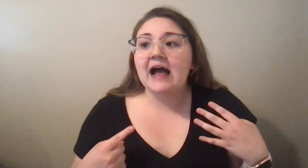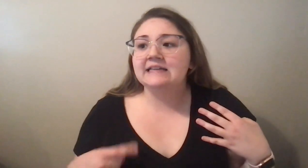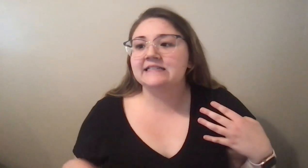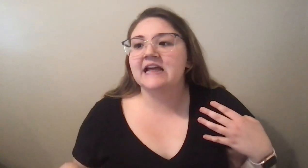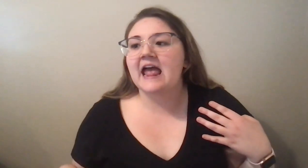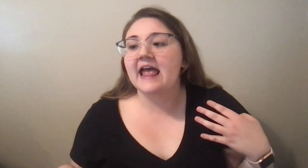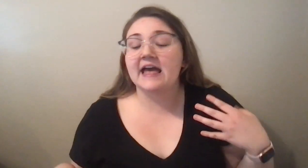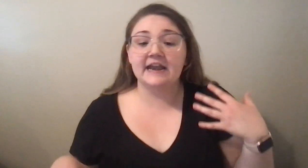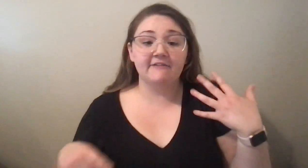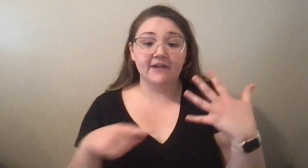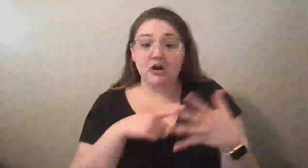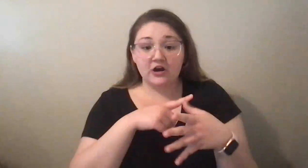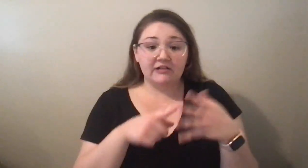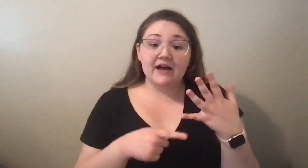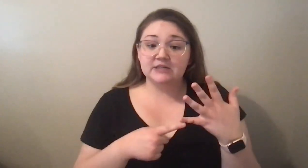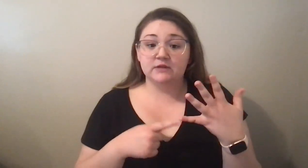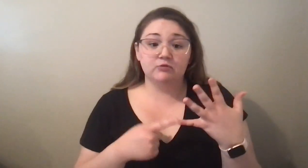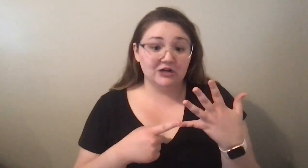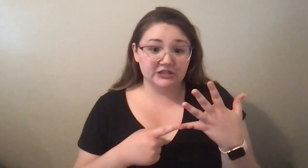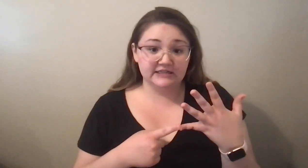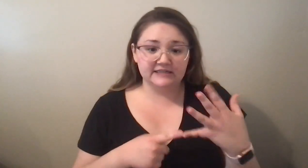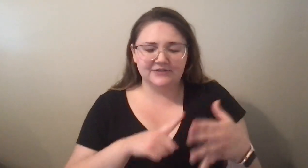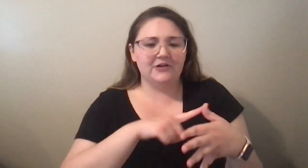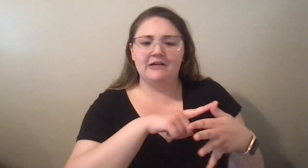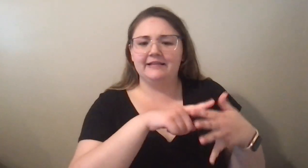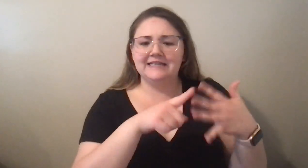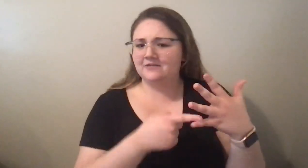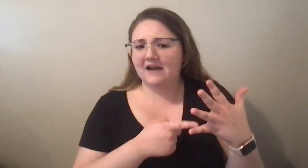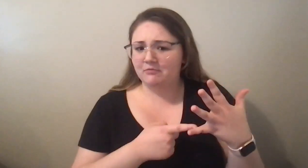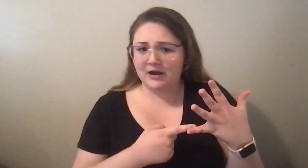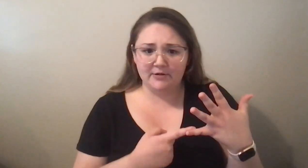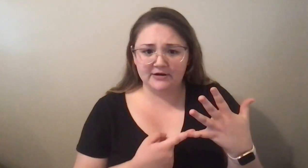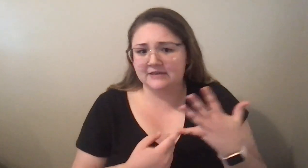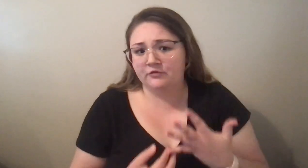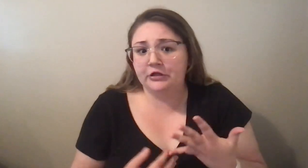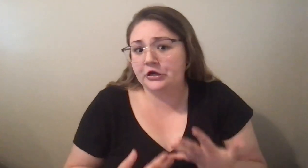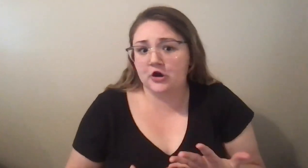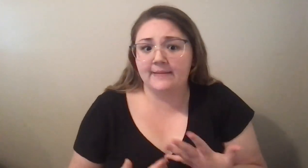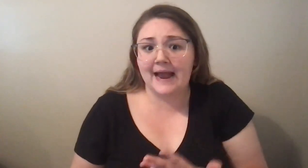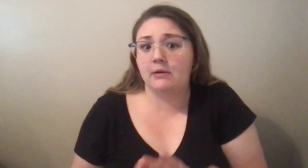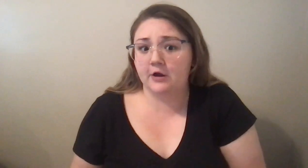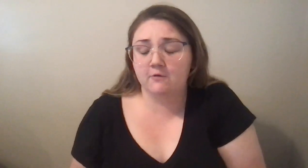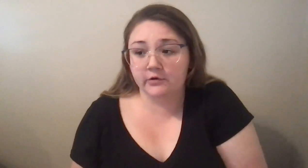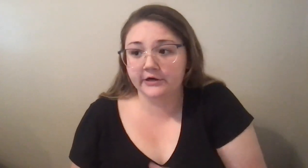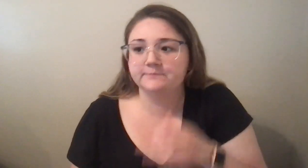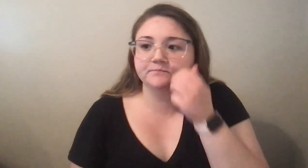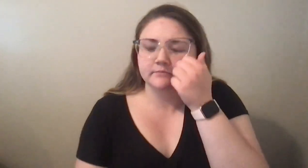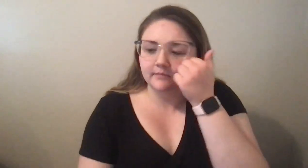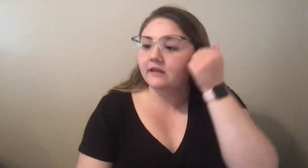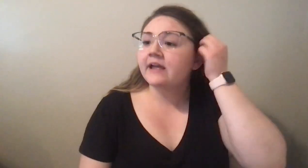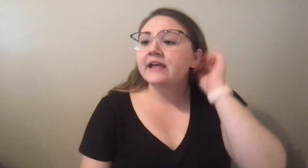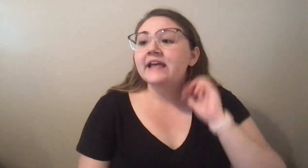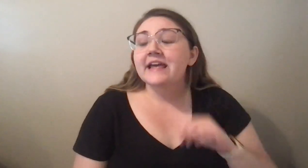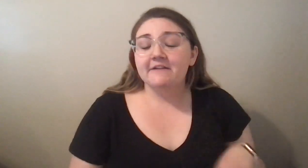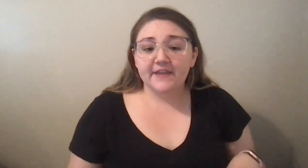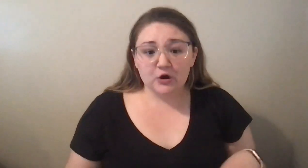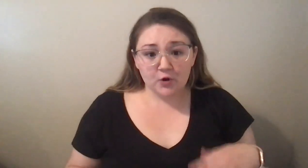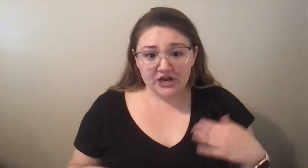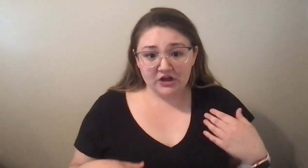or with a class, and if they are in a class, what the project is. So there are at least 5 parameters that really determine how I go forward. If they